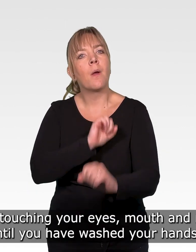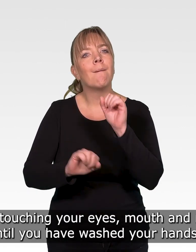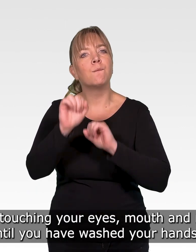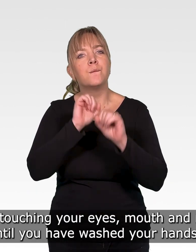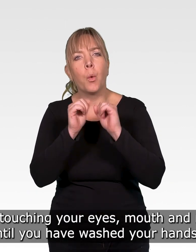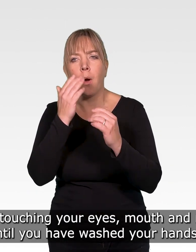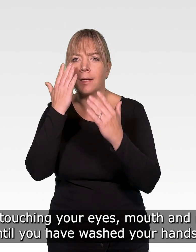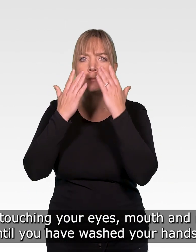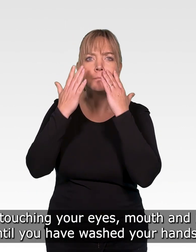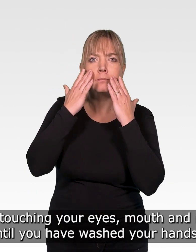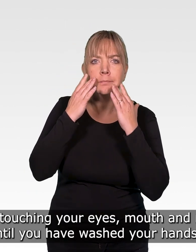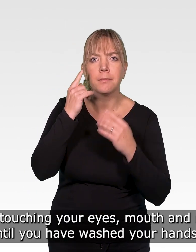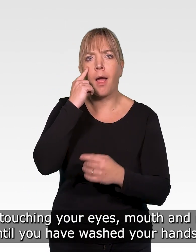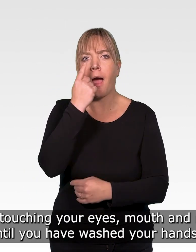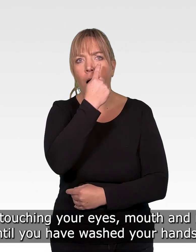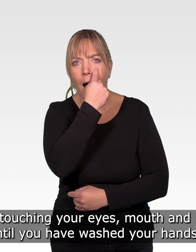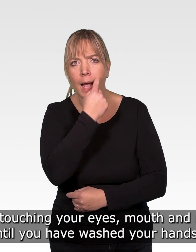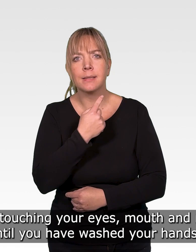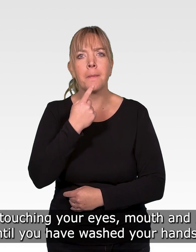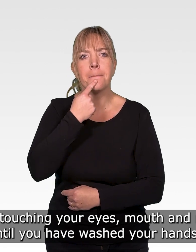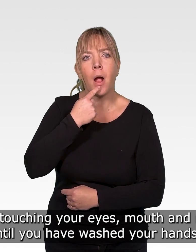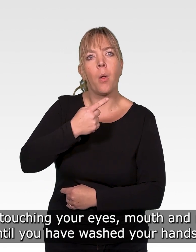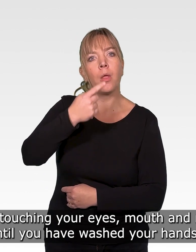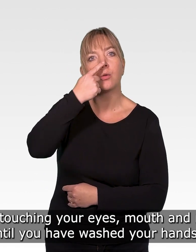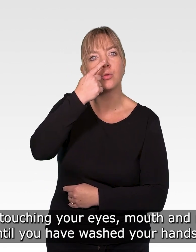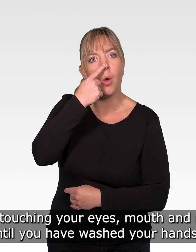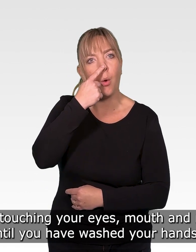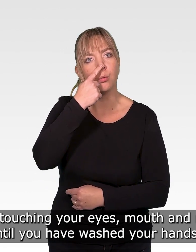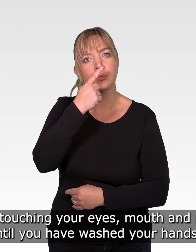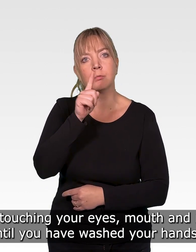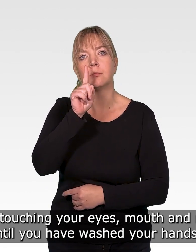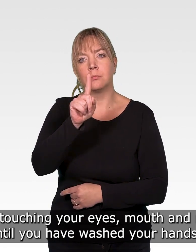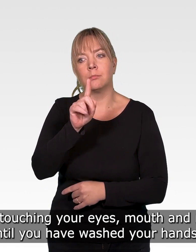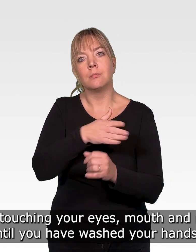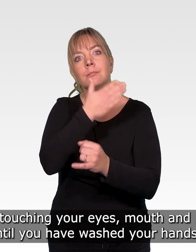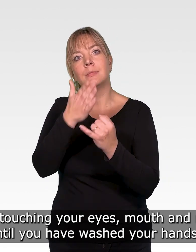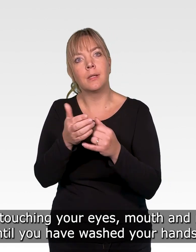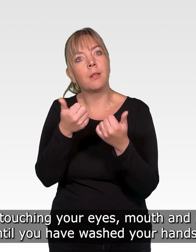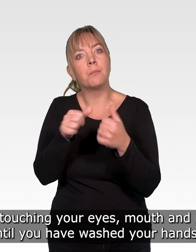Avoid touching your eyes, mouth, and nose until you have washed your hands.